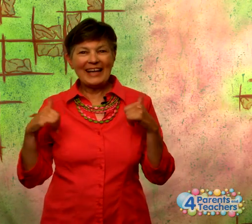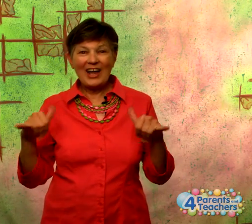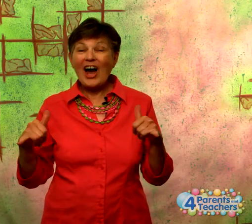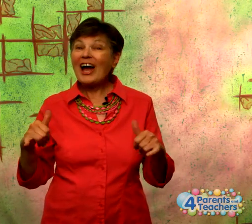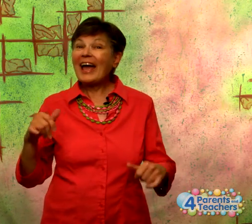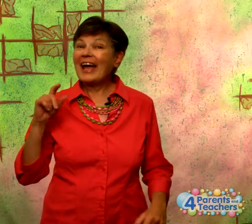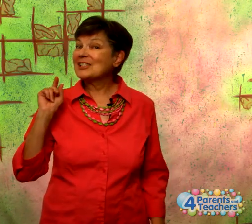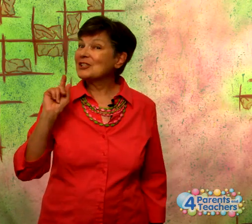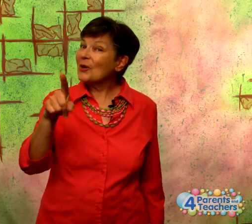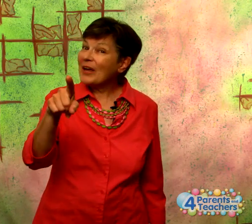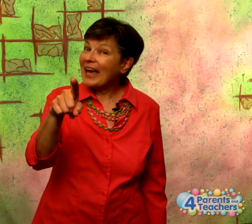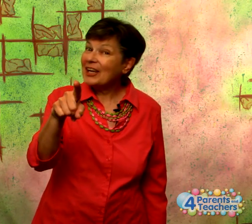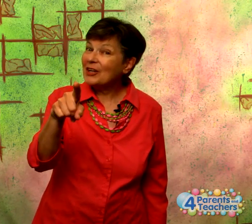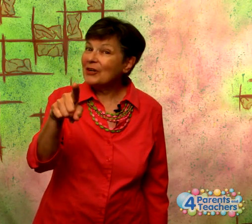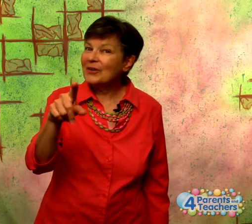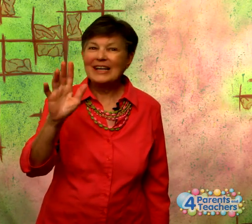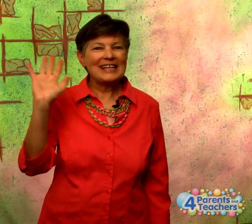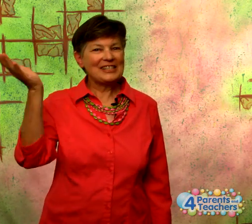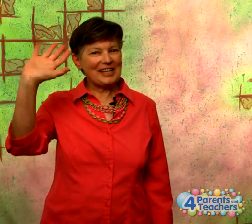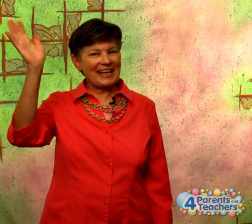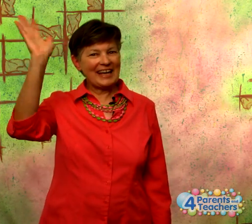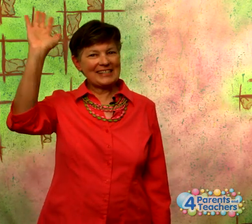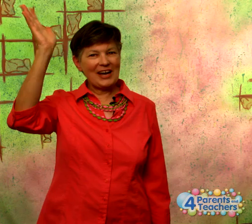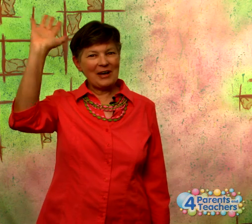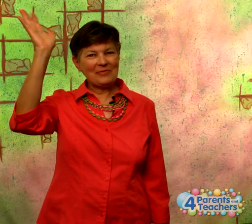along and so can you. See you next time.